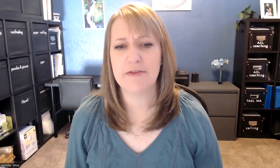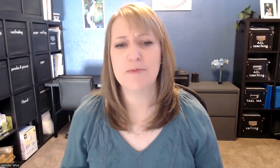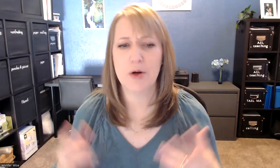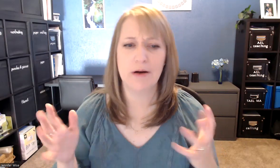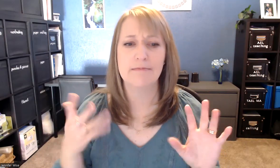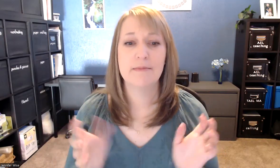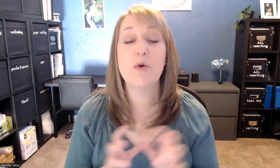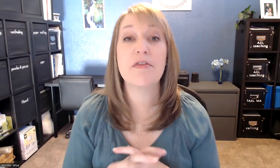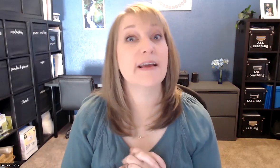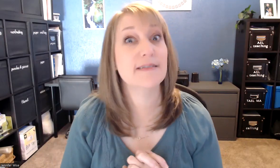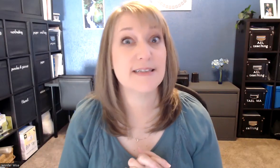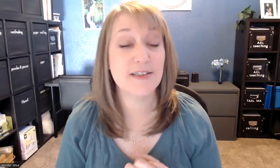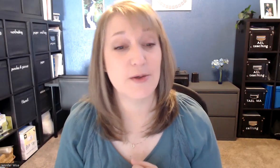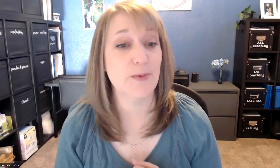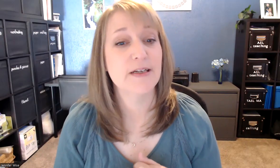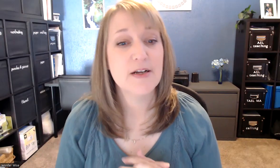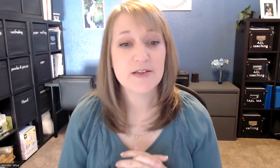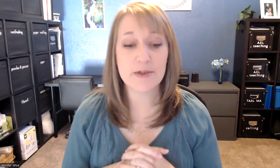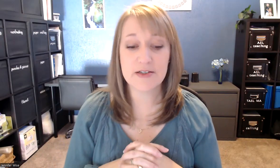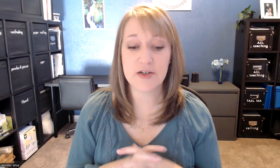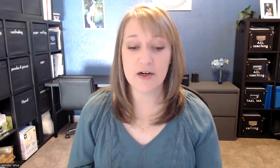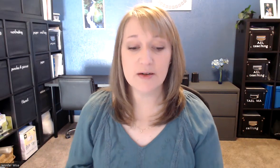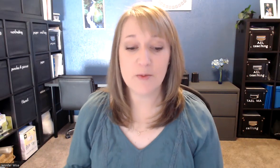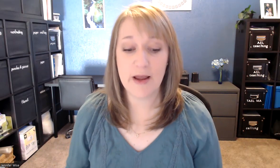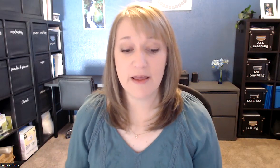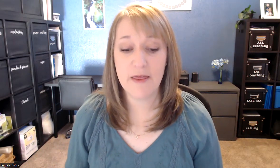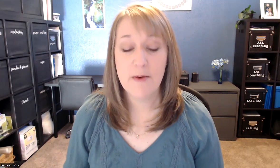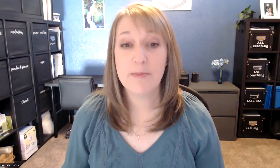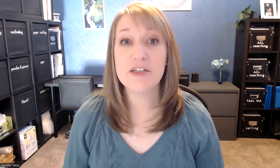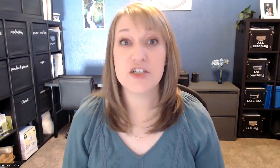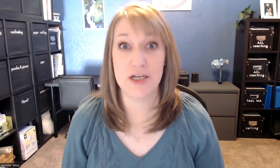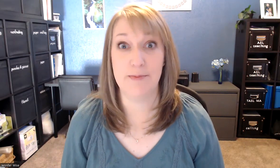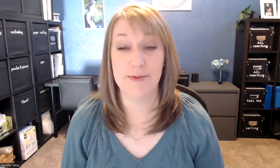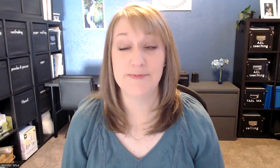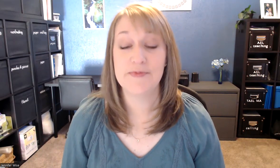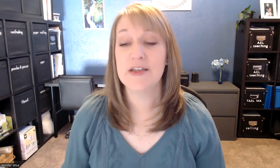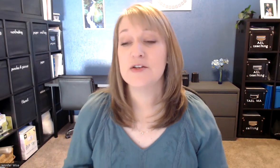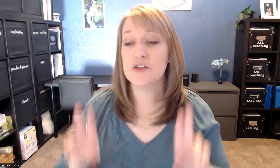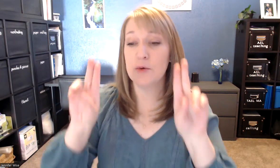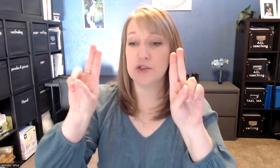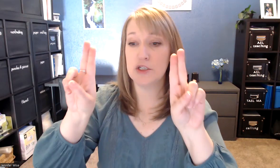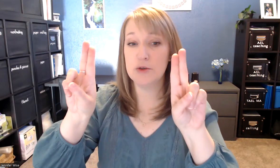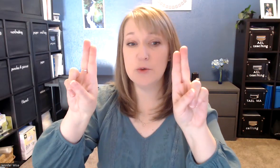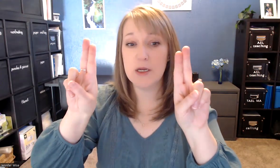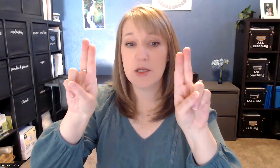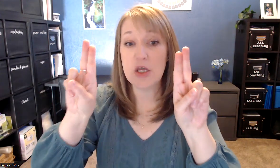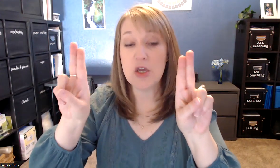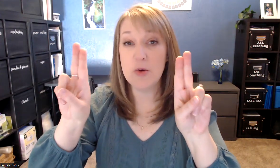of more things to do. So we're going to start with bungee jump. So you want two